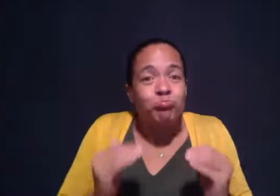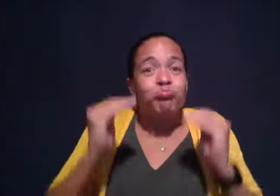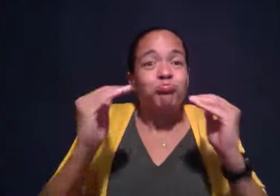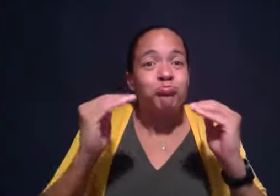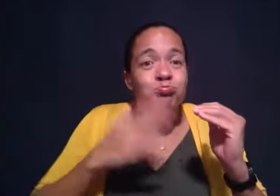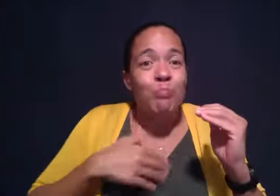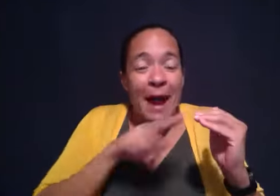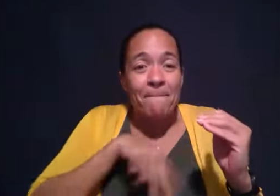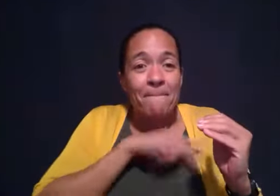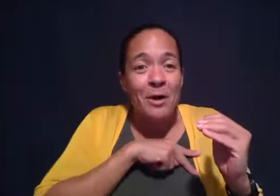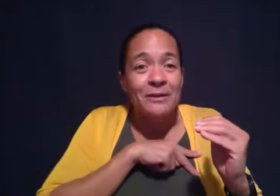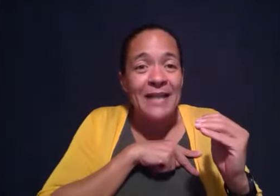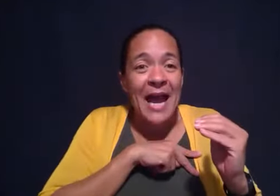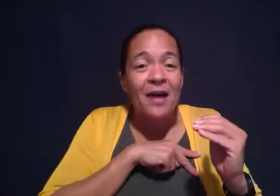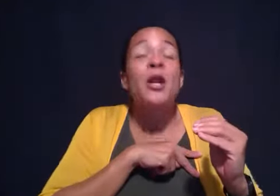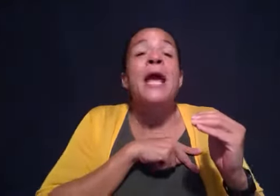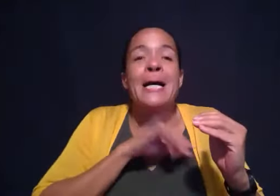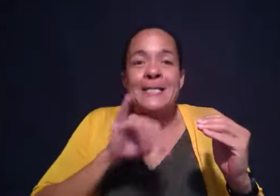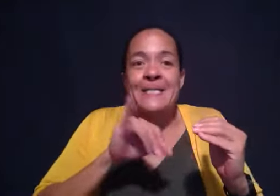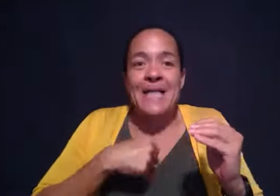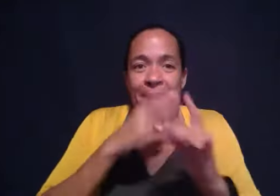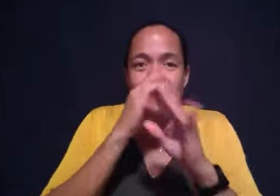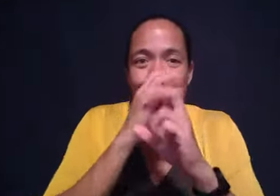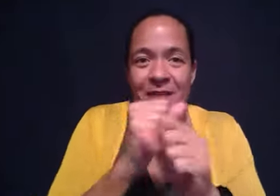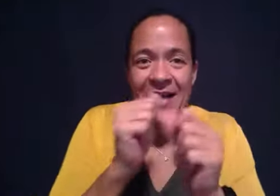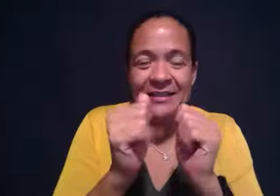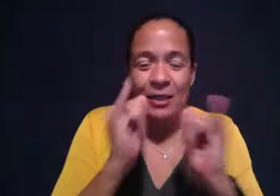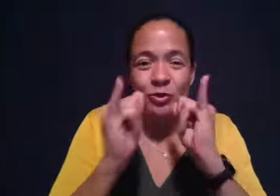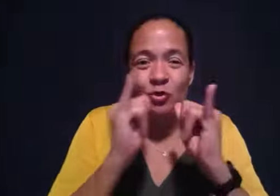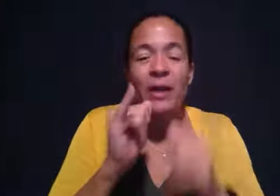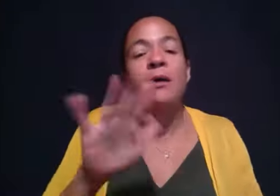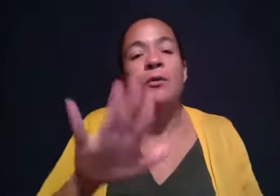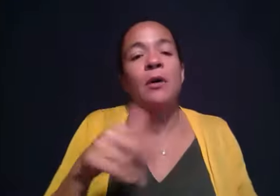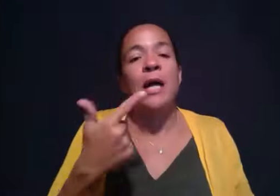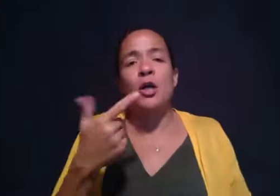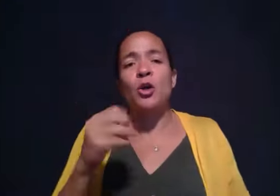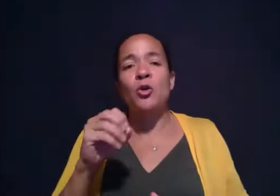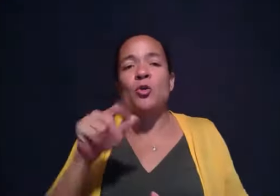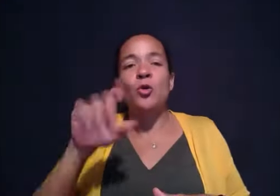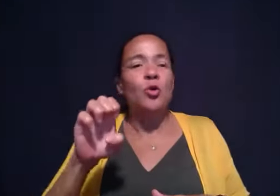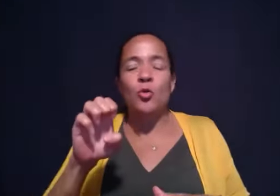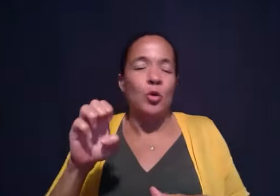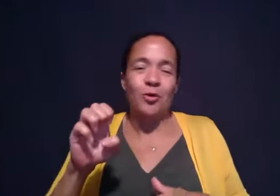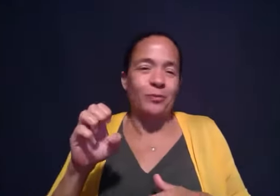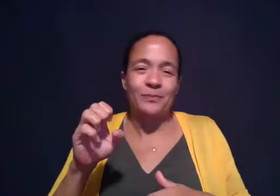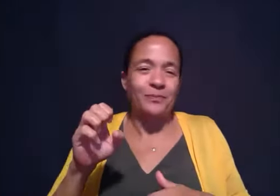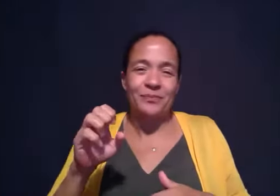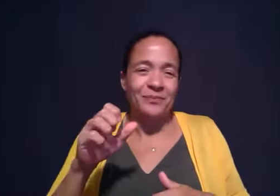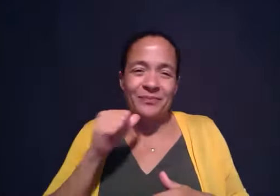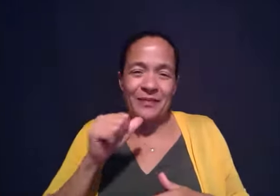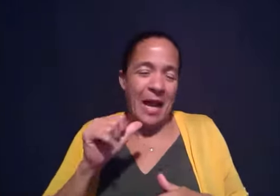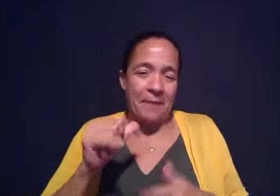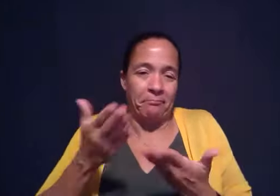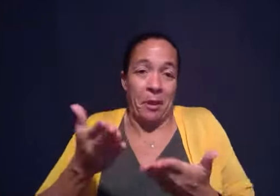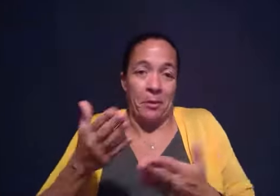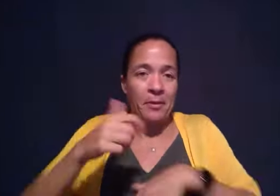drinking. Google did not exist back then, and I'm a big researcher. And so I asked about 740 questions